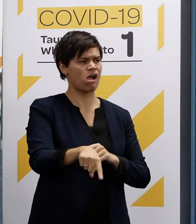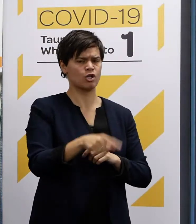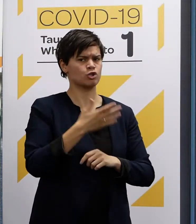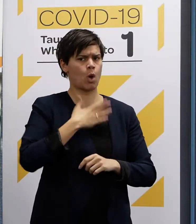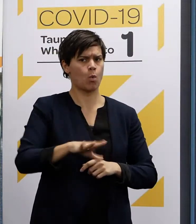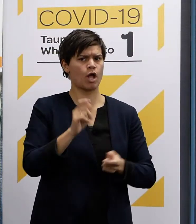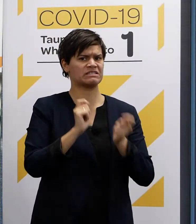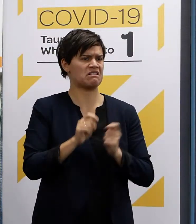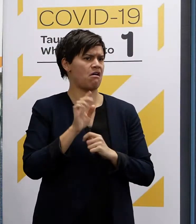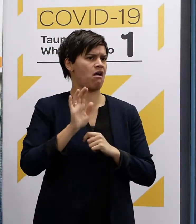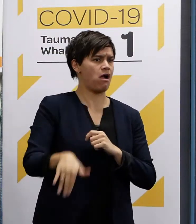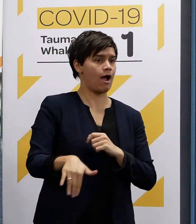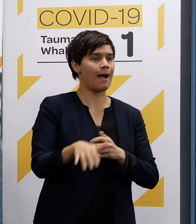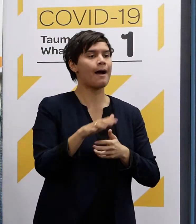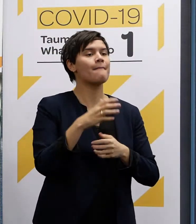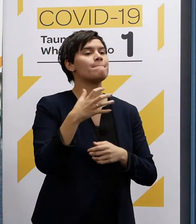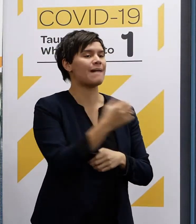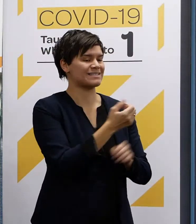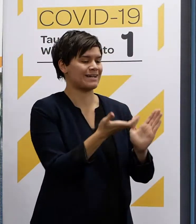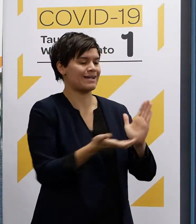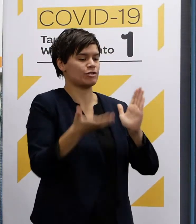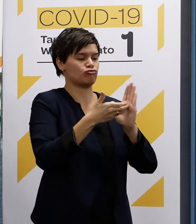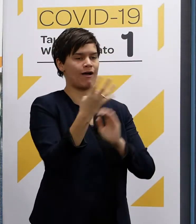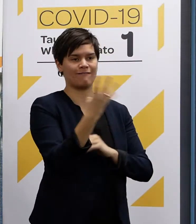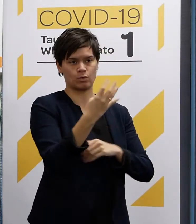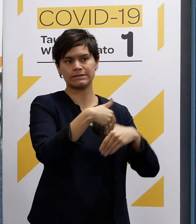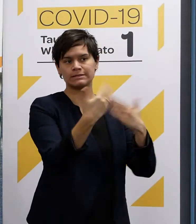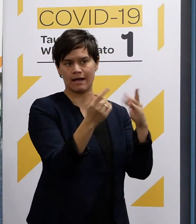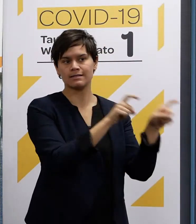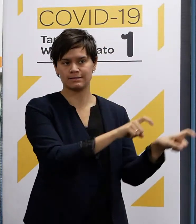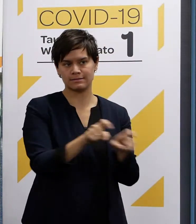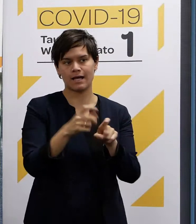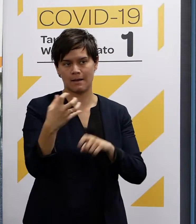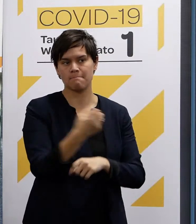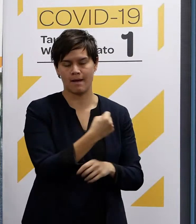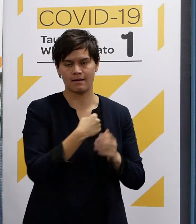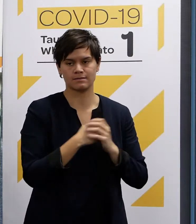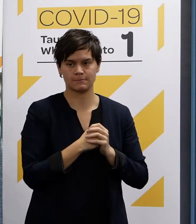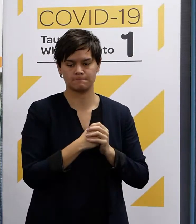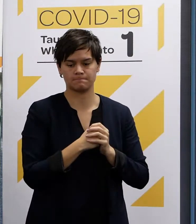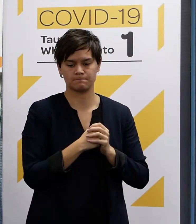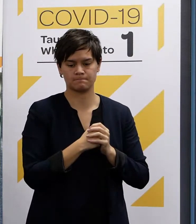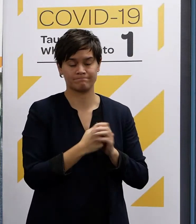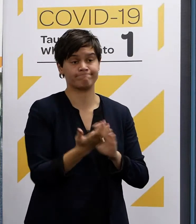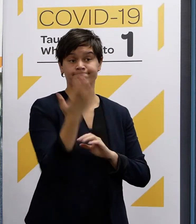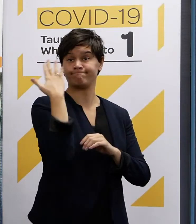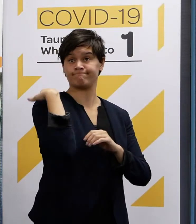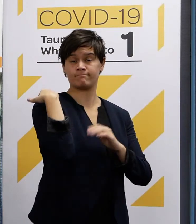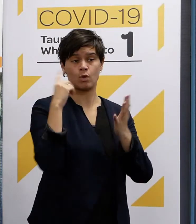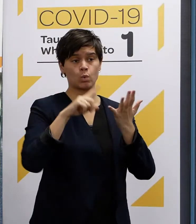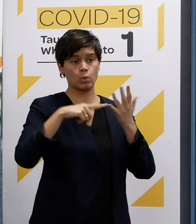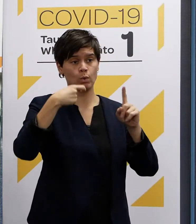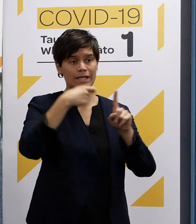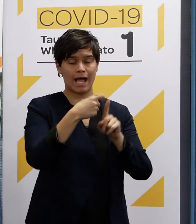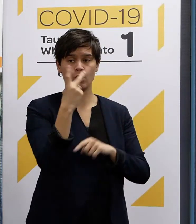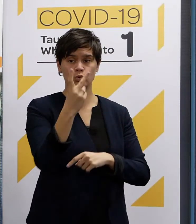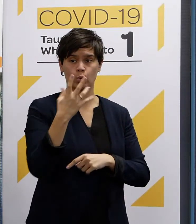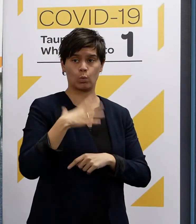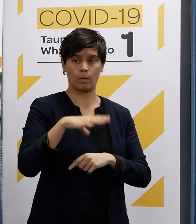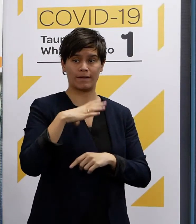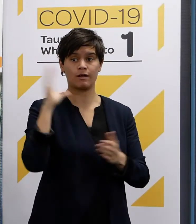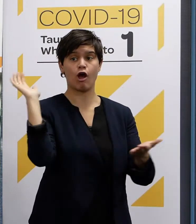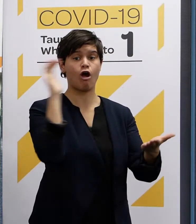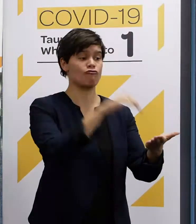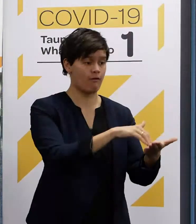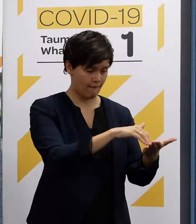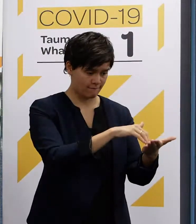Since the 16th of June, when we had the 2 cases a week ago, for the 2 women who had reported back from the UK, starting from the 16th of June, there's